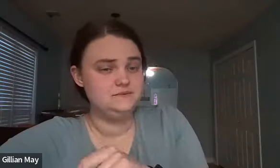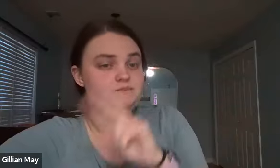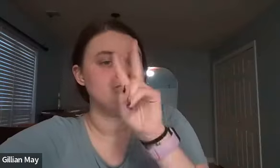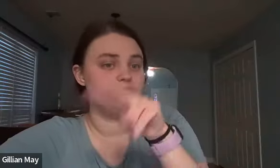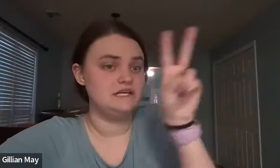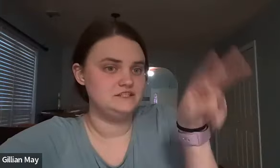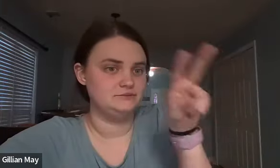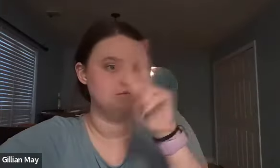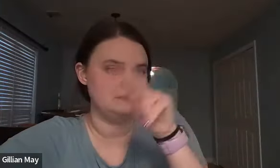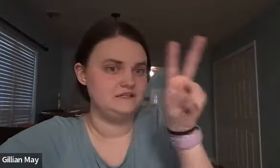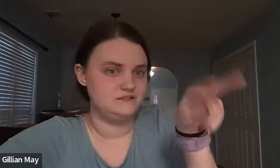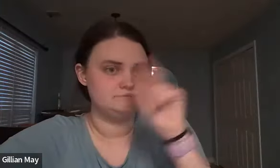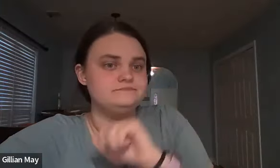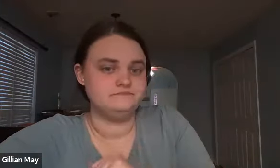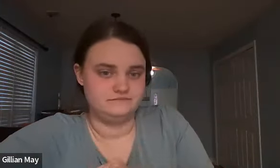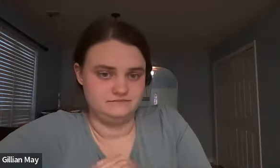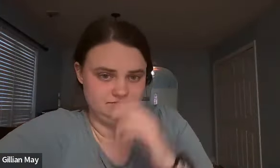me, 22, 22.